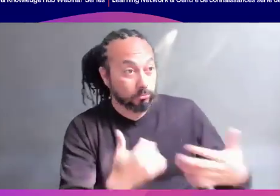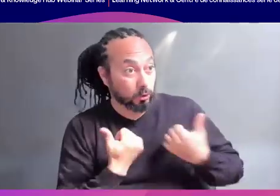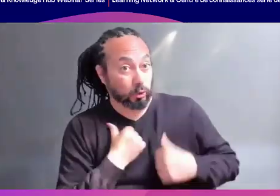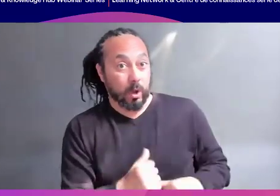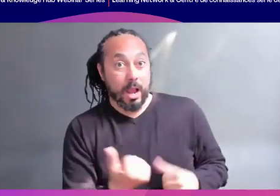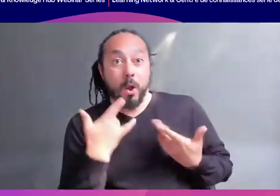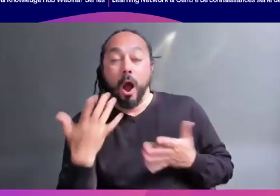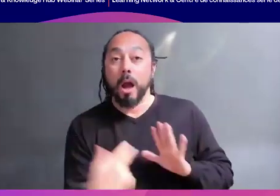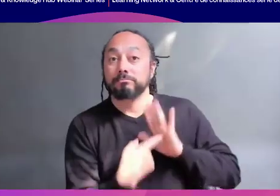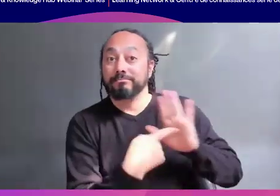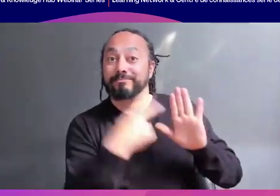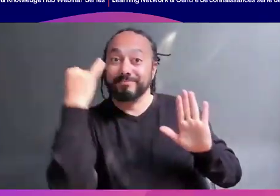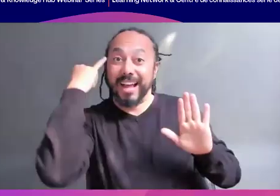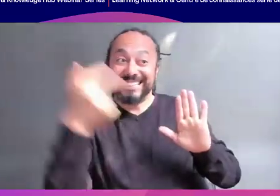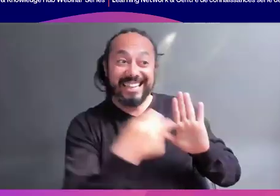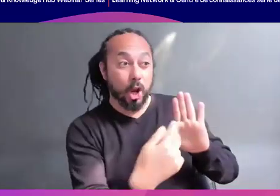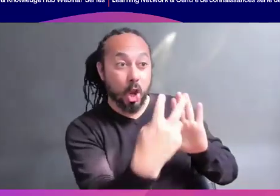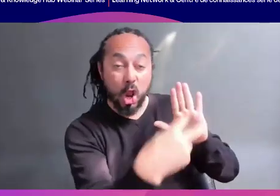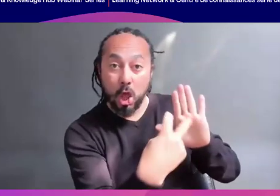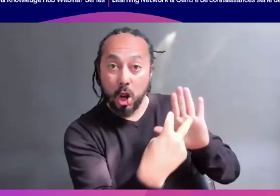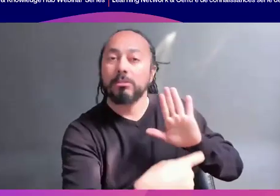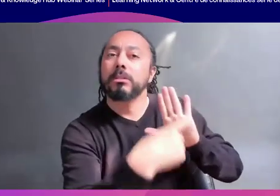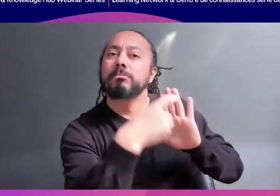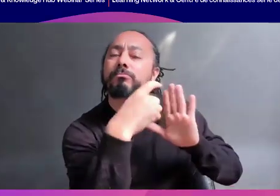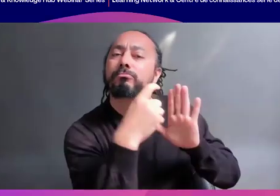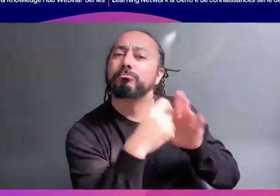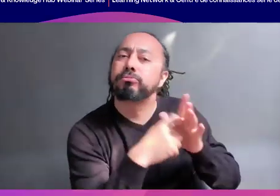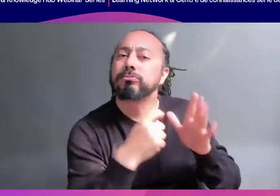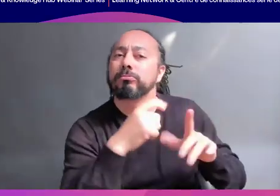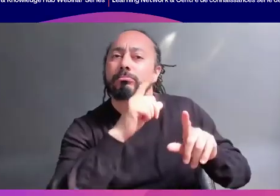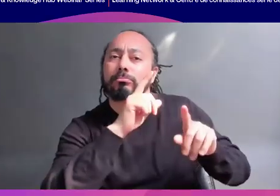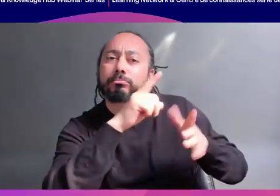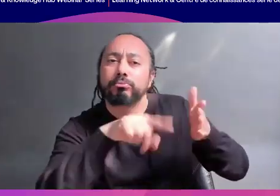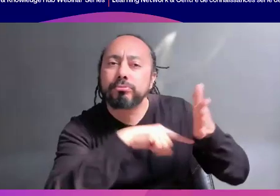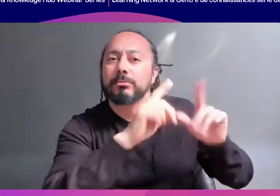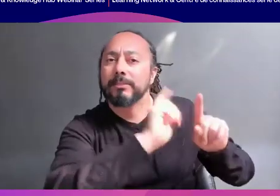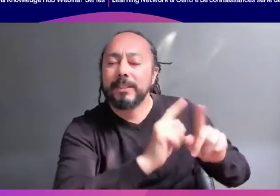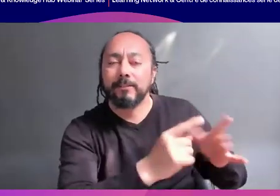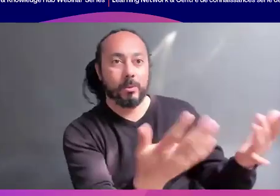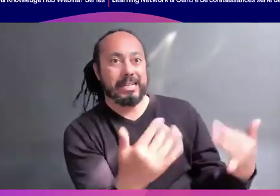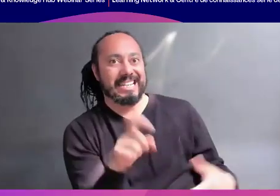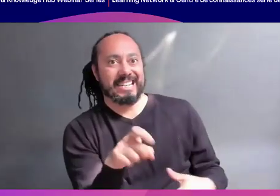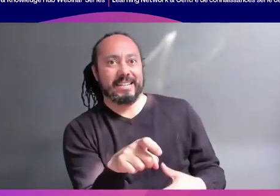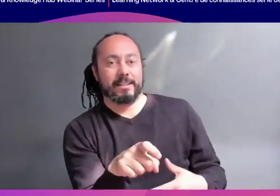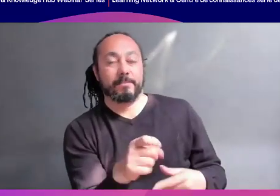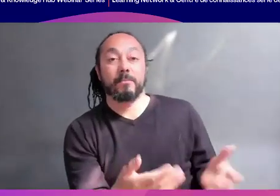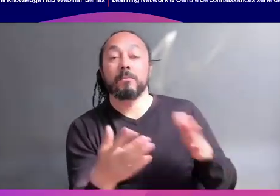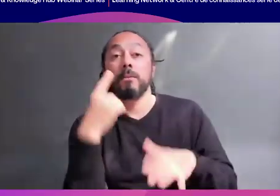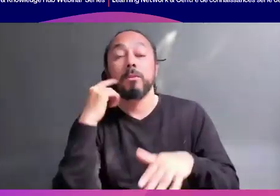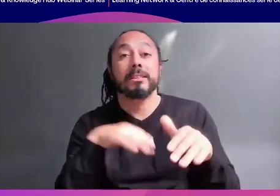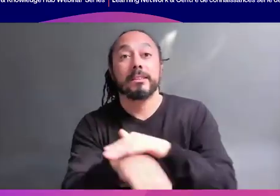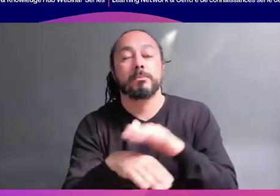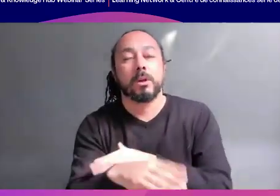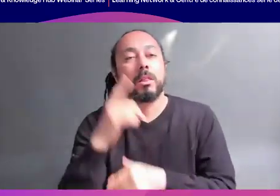break this prototype and help us reveal all the problems and risks. For accessibility, consider developing